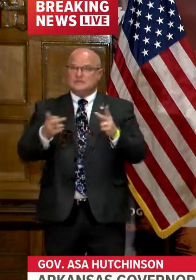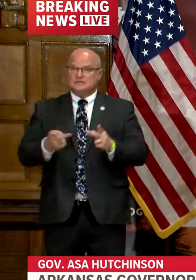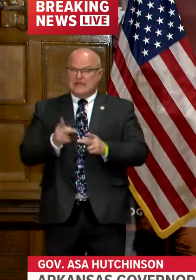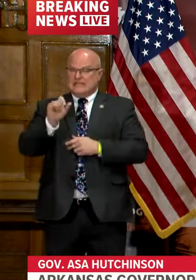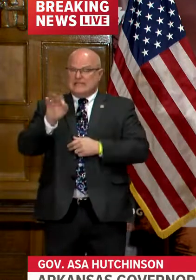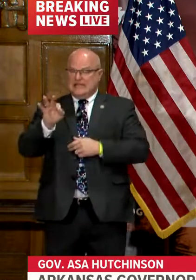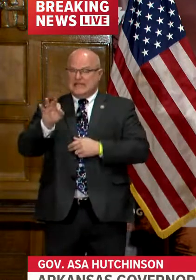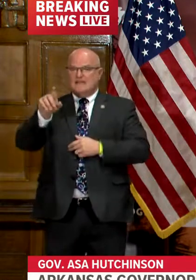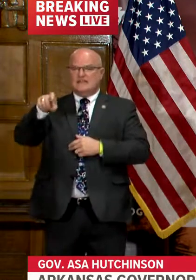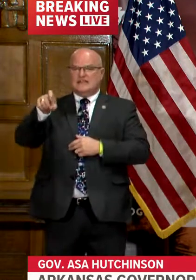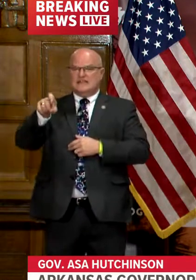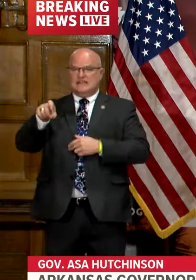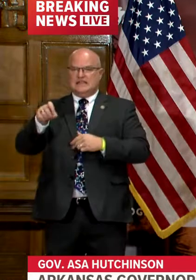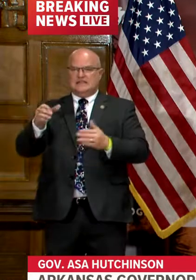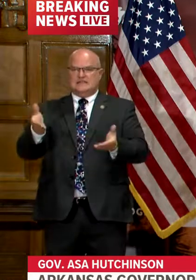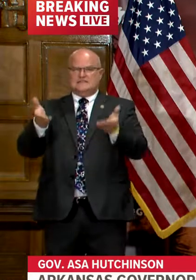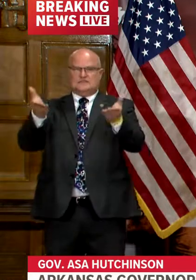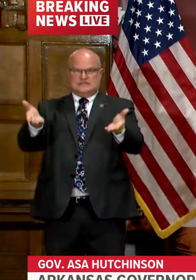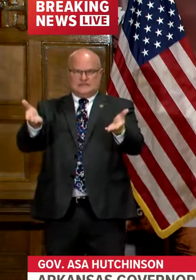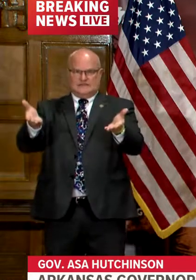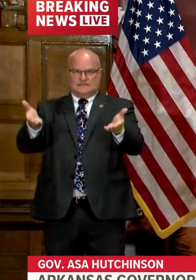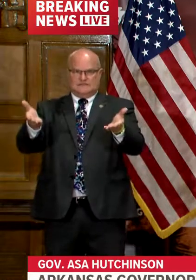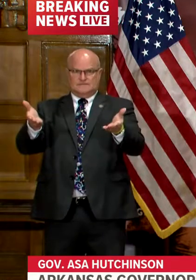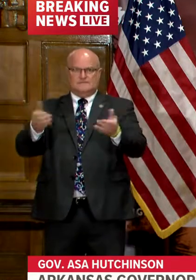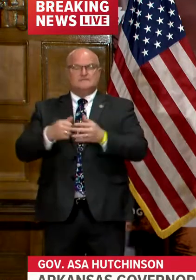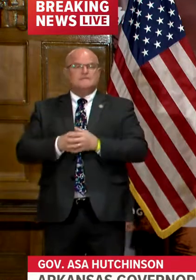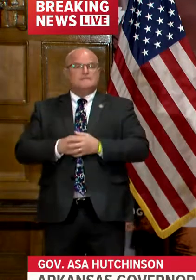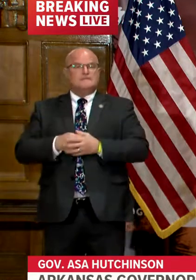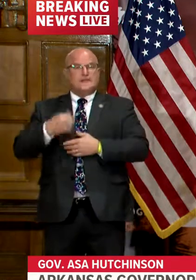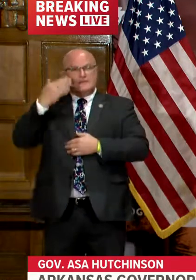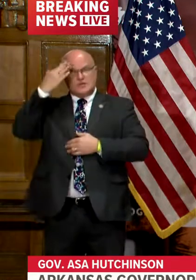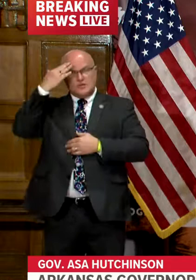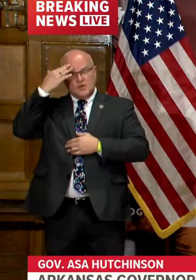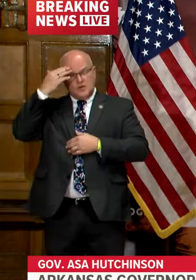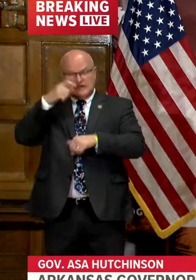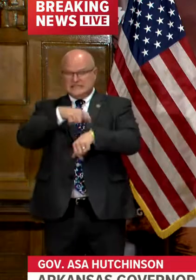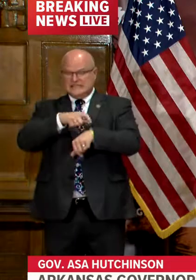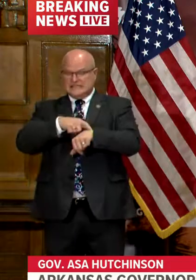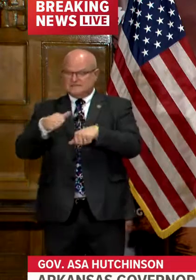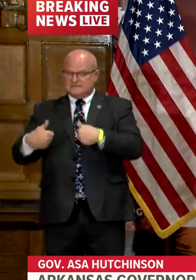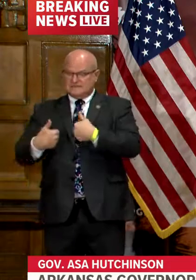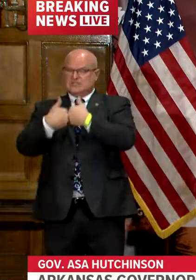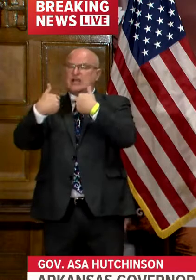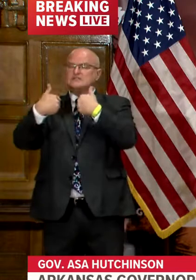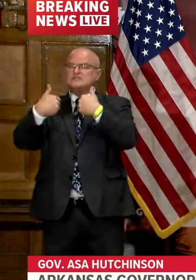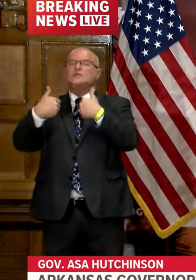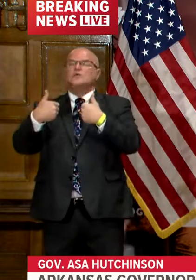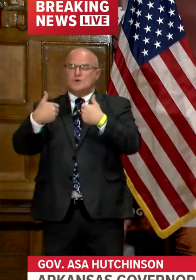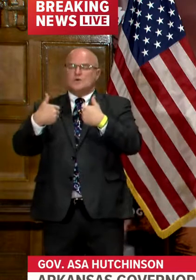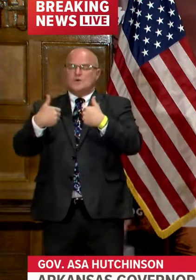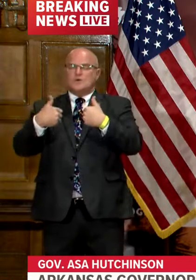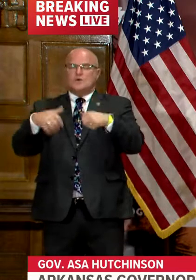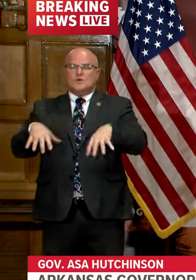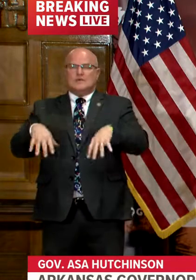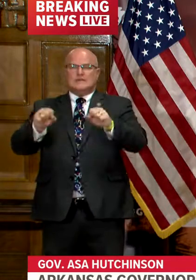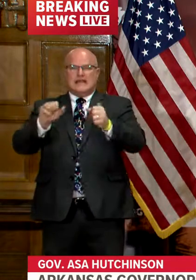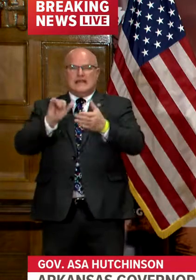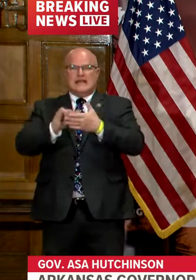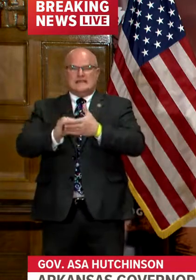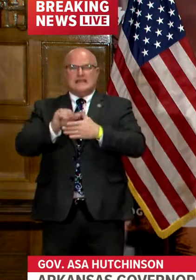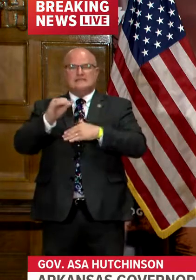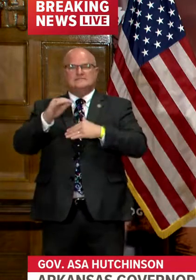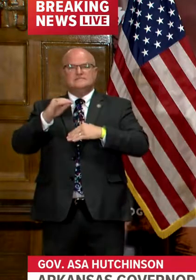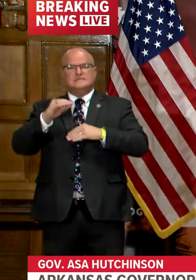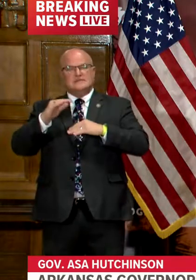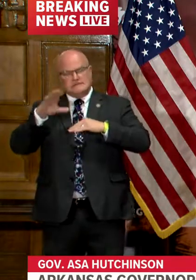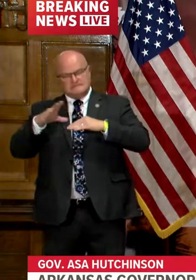the need arises. And so knowing how challenging this time is, we want to make sure that we take that step to build out